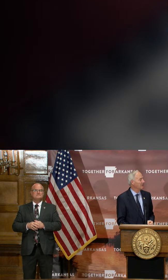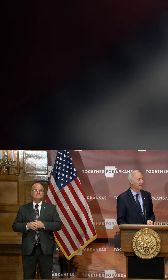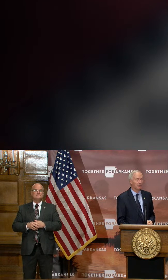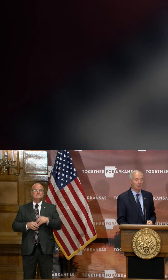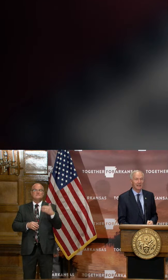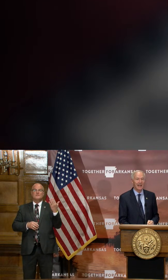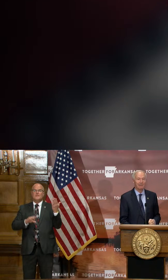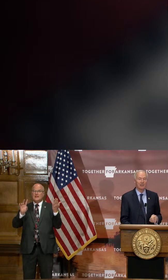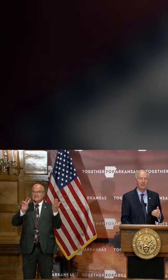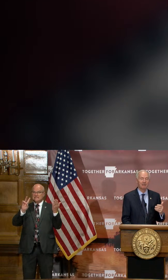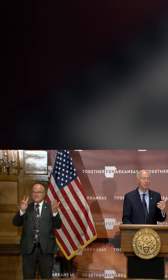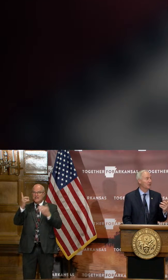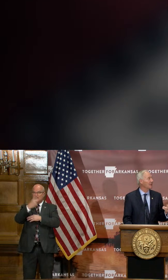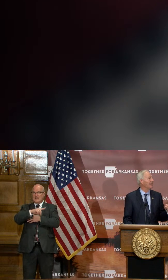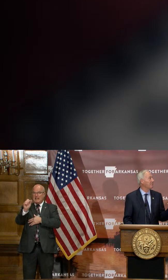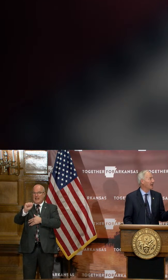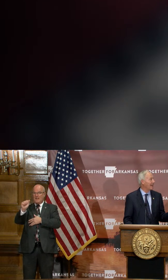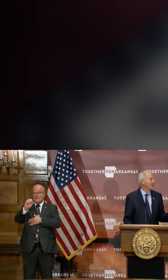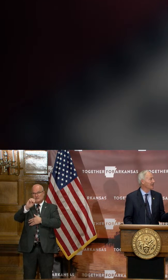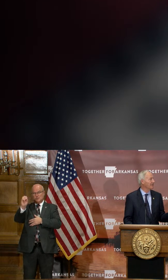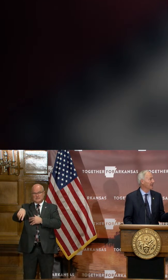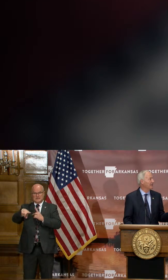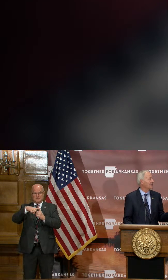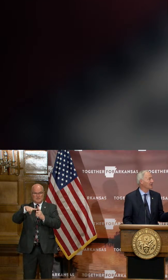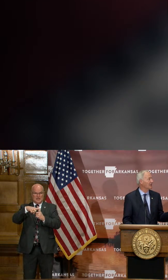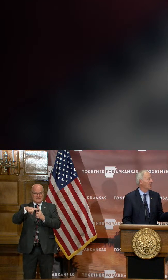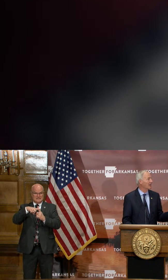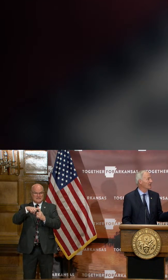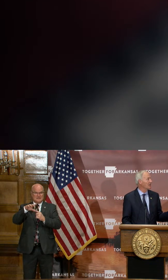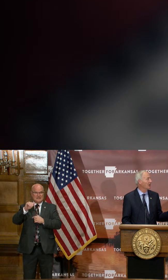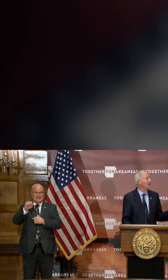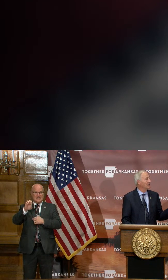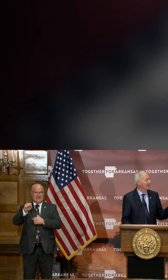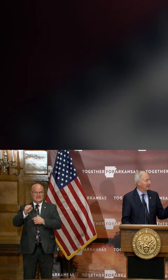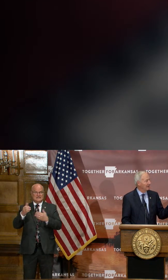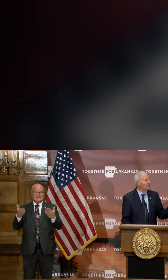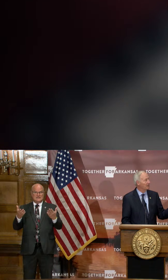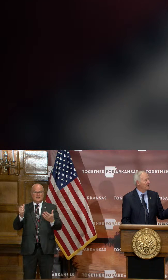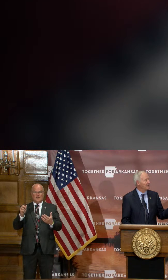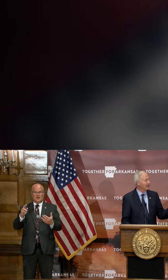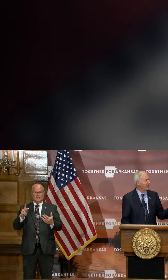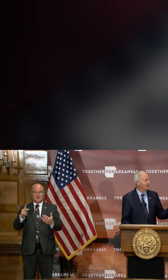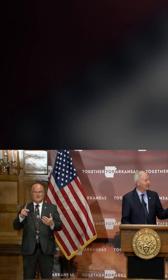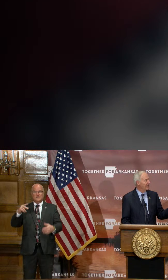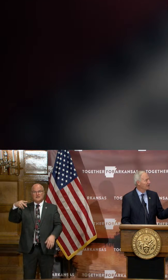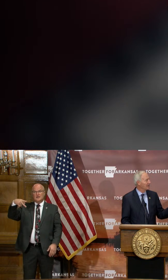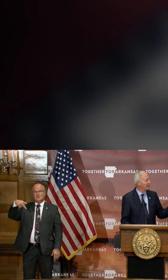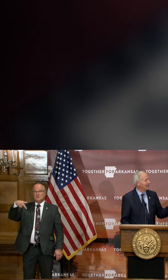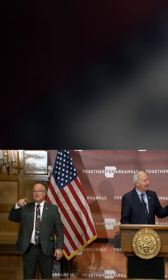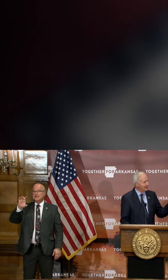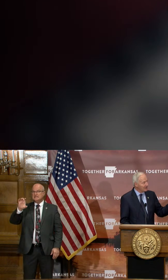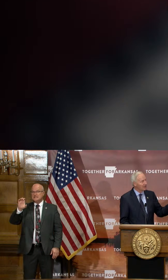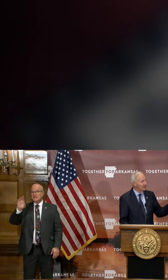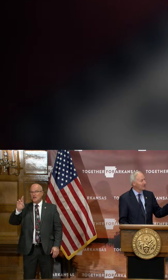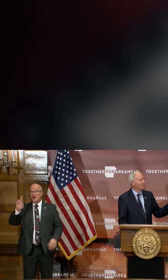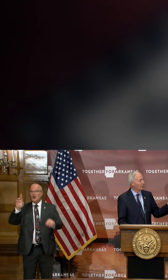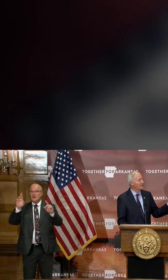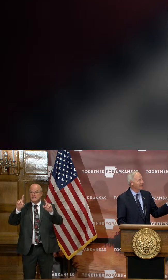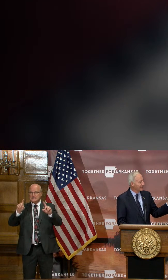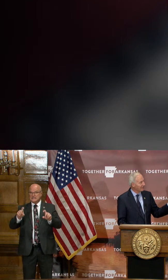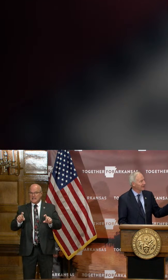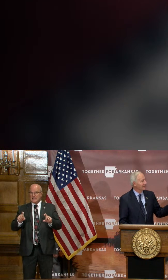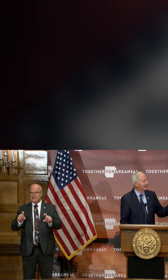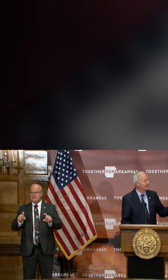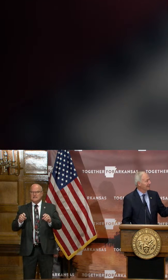the 7-day rolling average of percent positive cases in Arkansas, and these are PCR tests. And this is